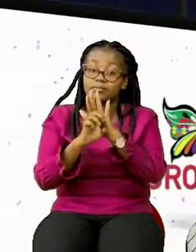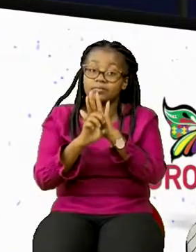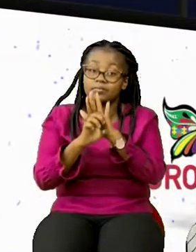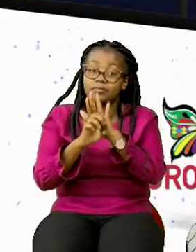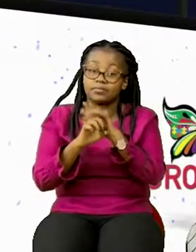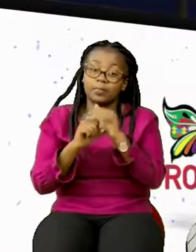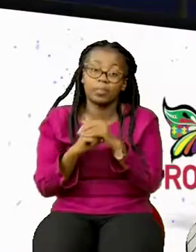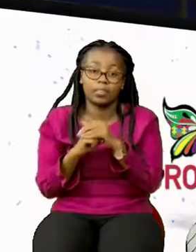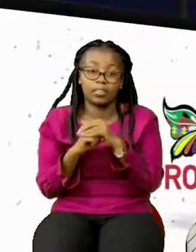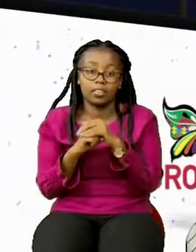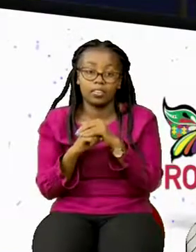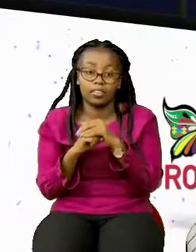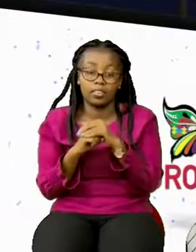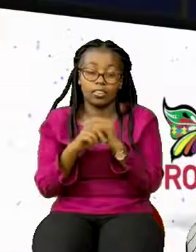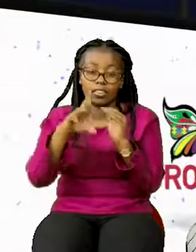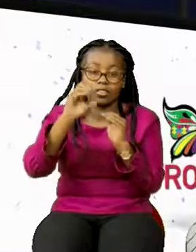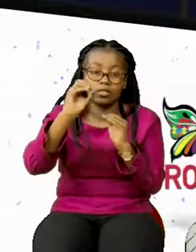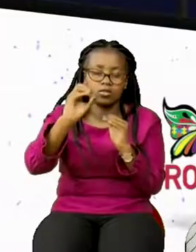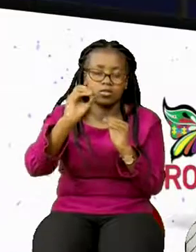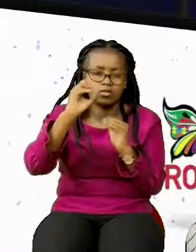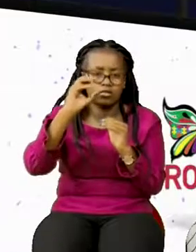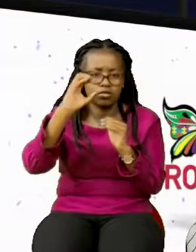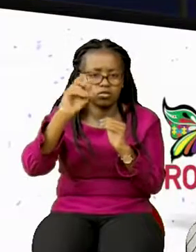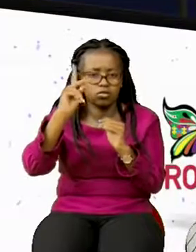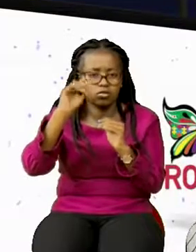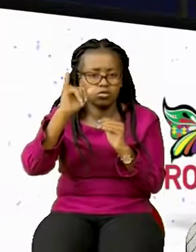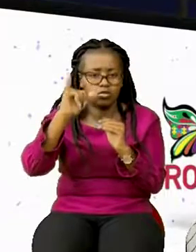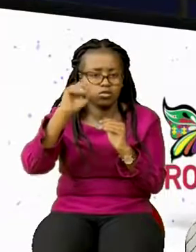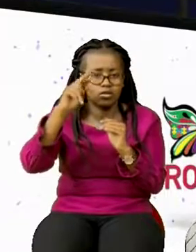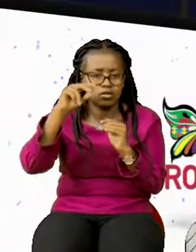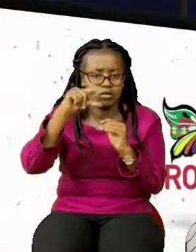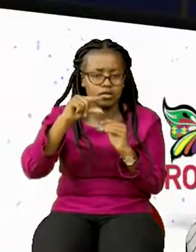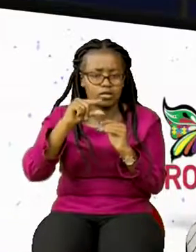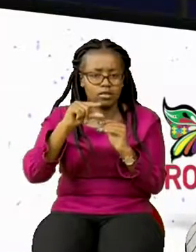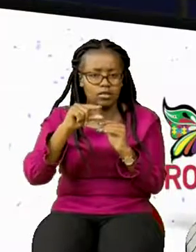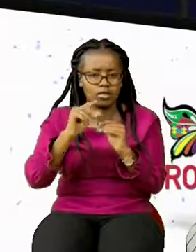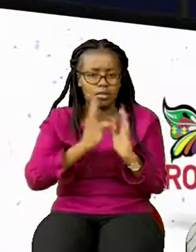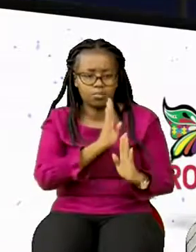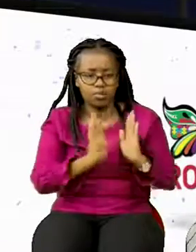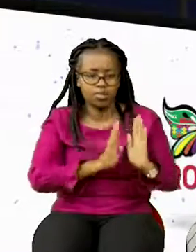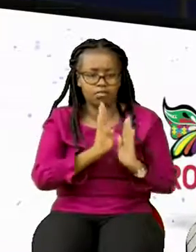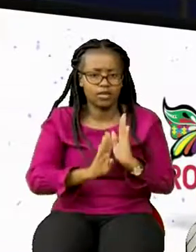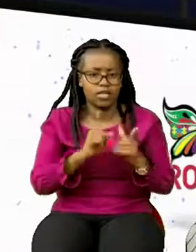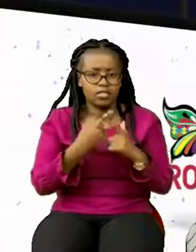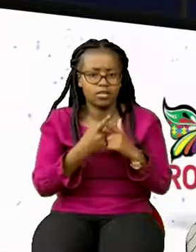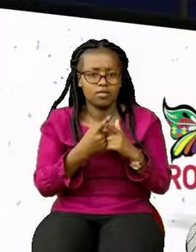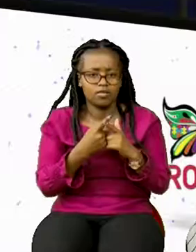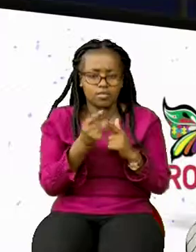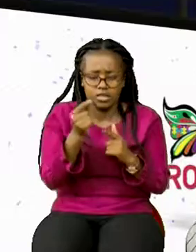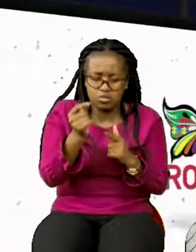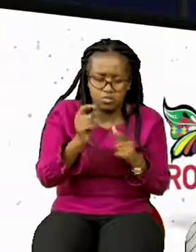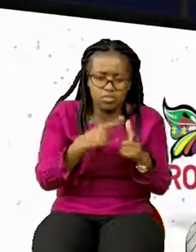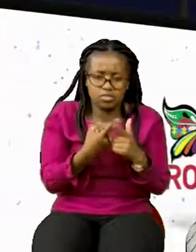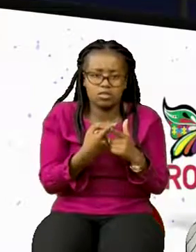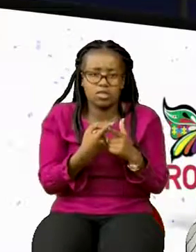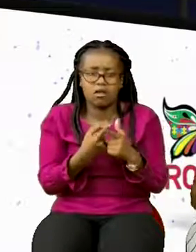like the rocking. There is the rocking behavior. Then there is the mild, then there is excess, then